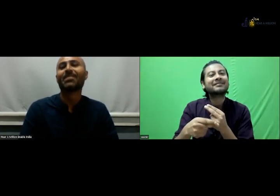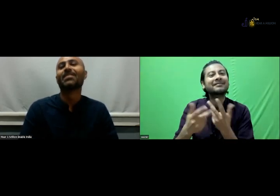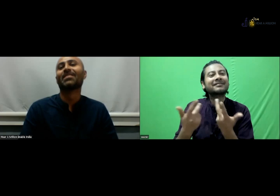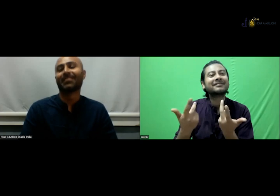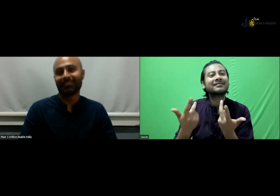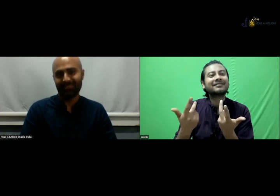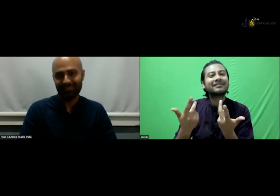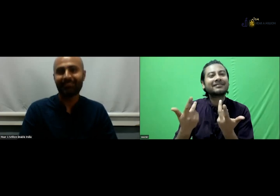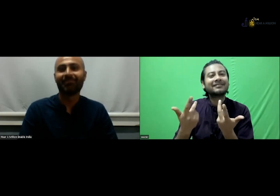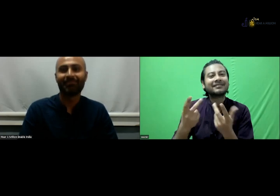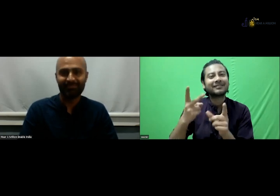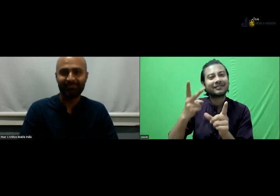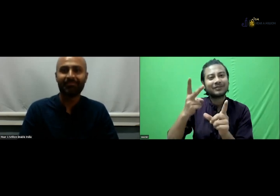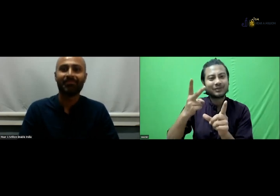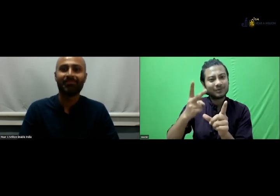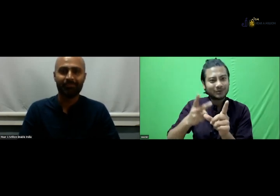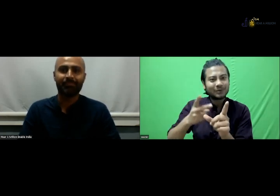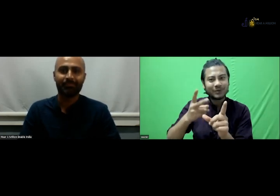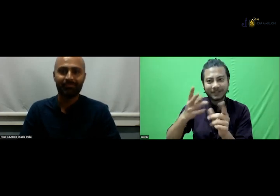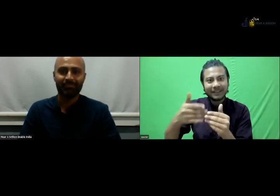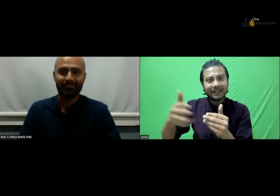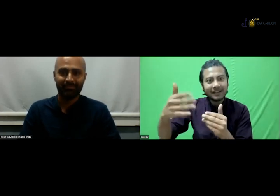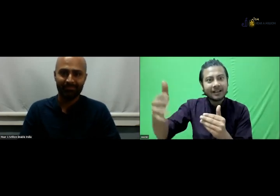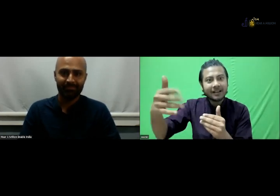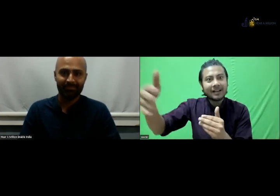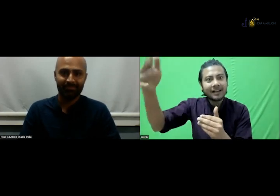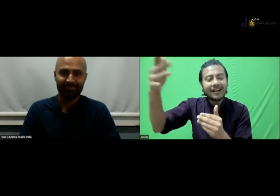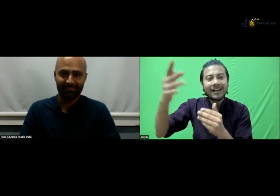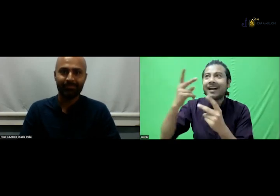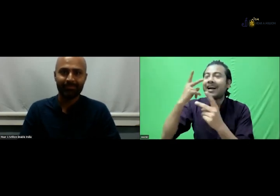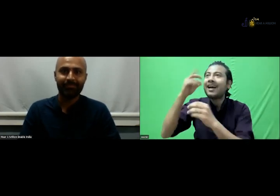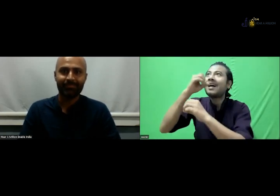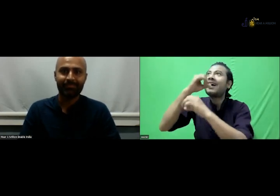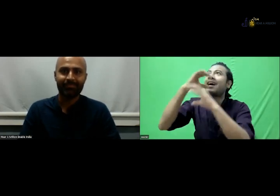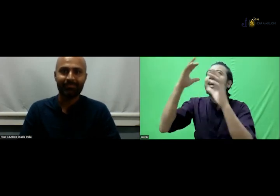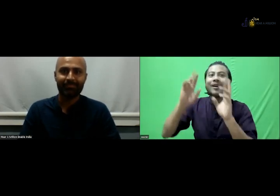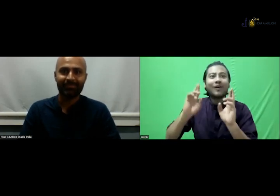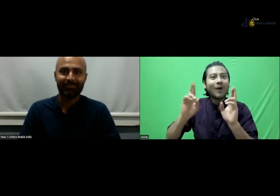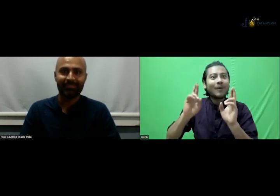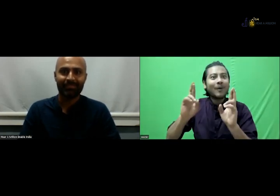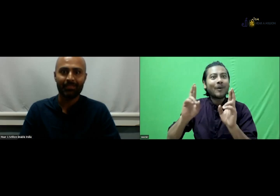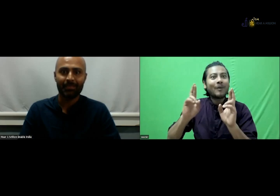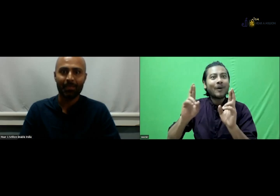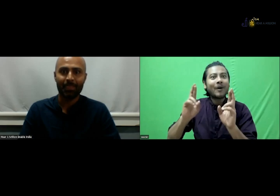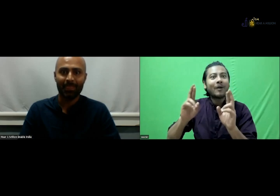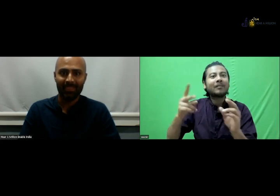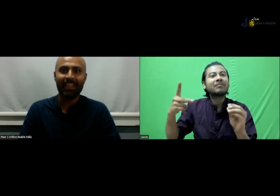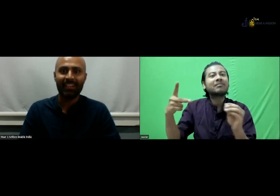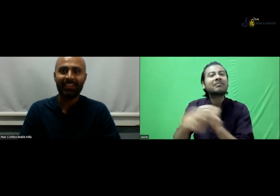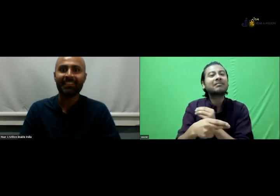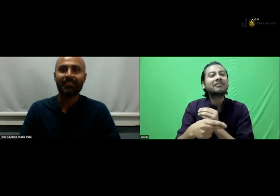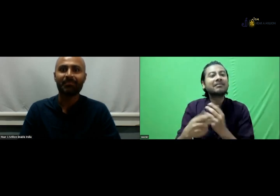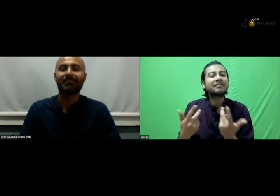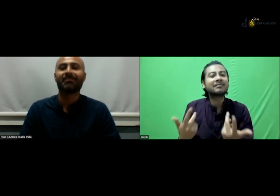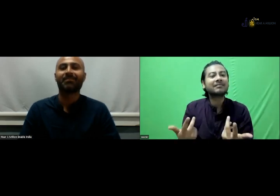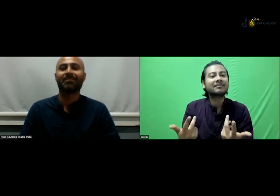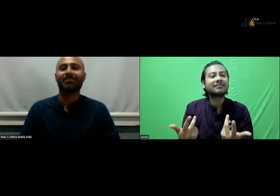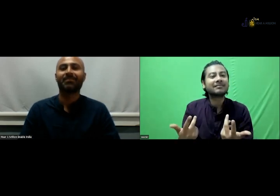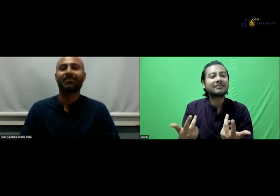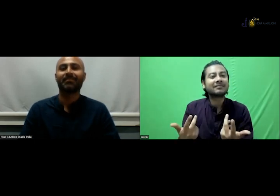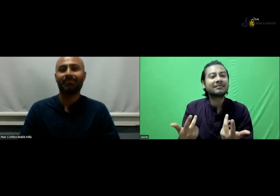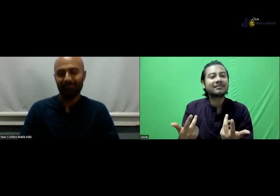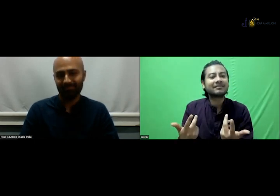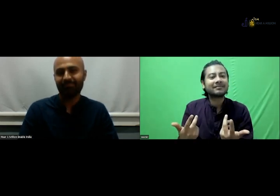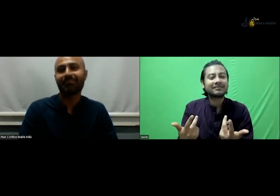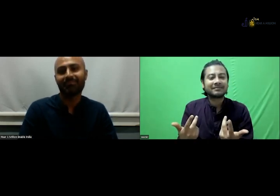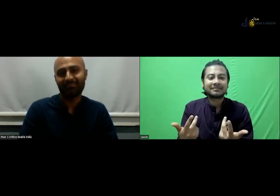Saurav, yeah, I actually have so much to talk about. How can I cut my story, in between? I have so many things. We had